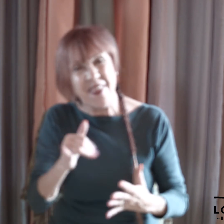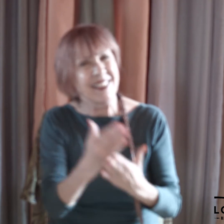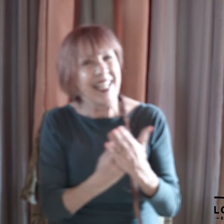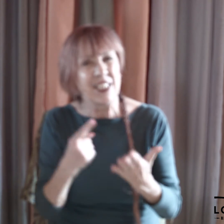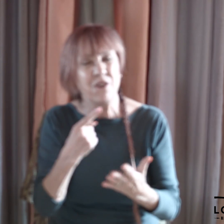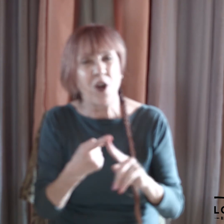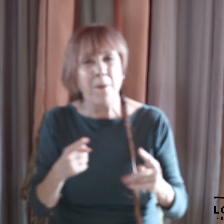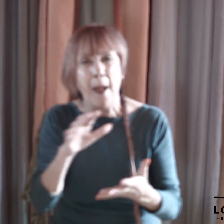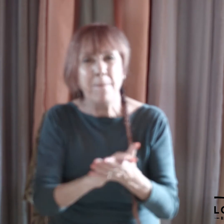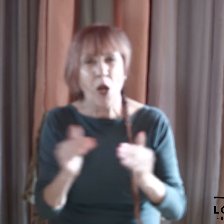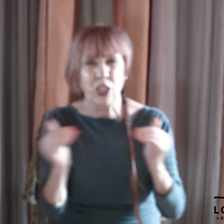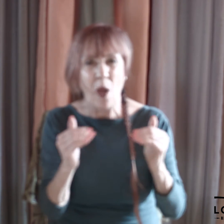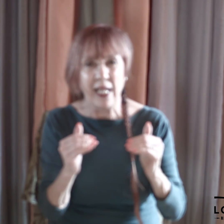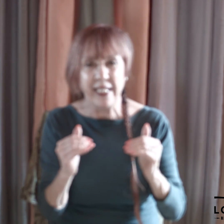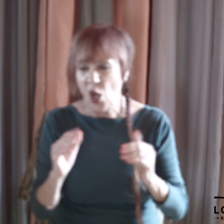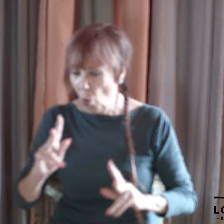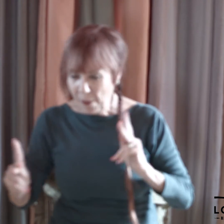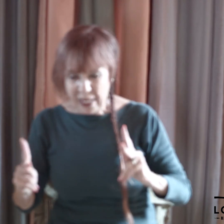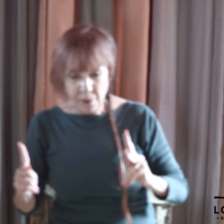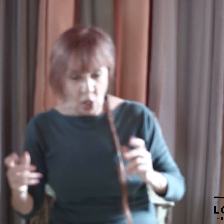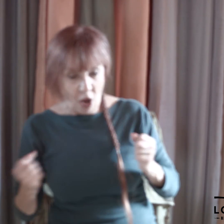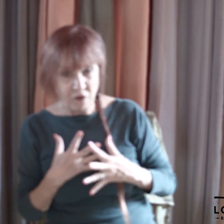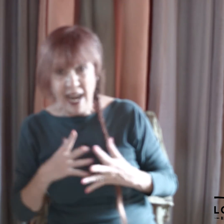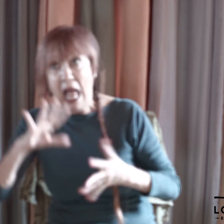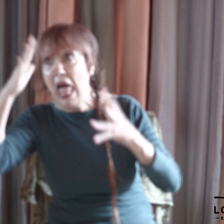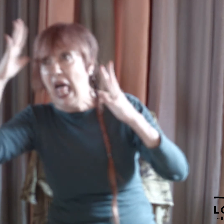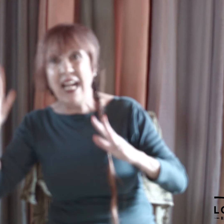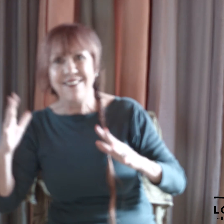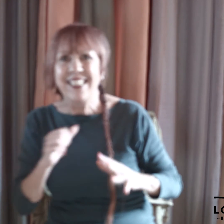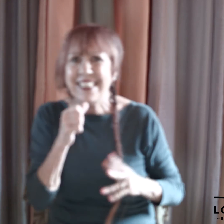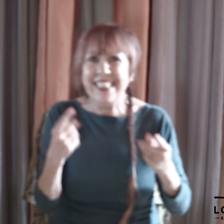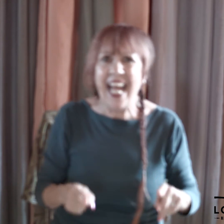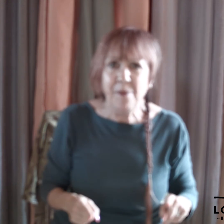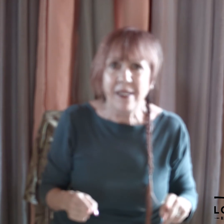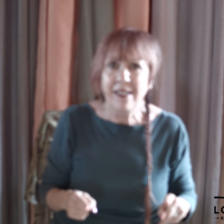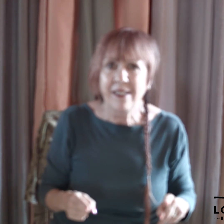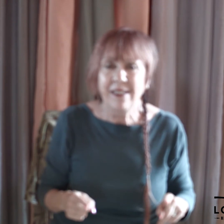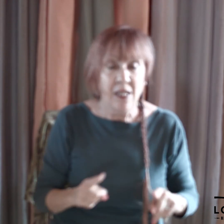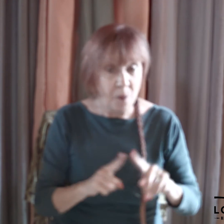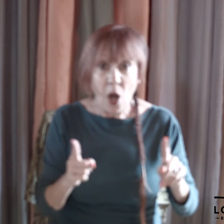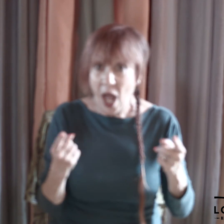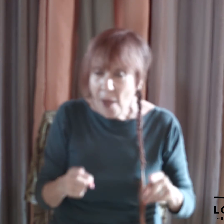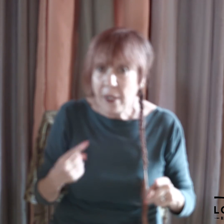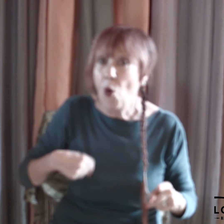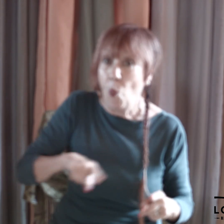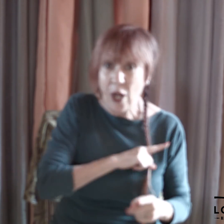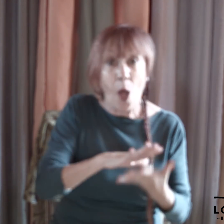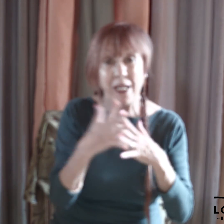things that people are afraid of do not come to pass, and rather we're all strengthened by it. Sheila, it's been such